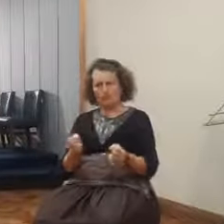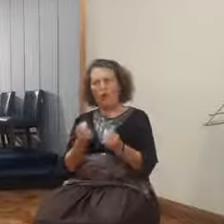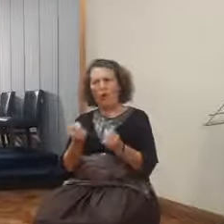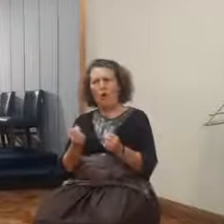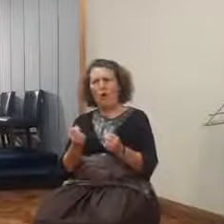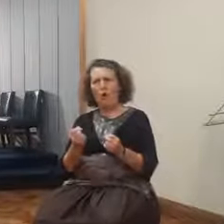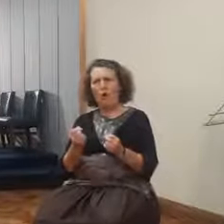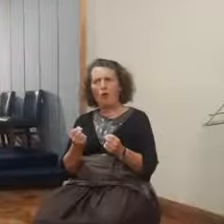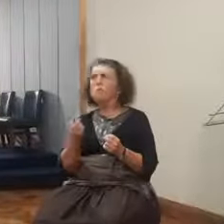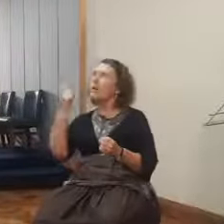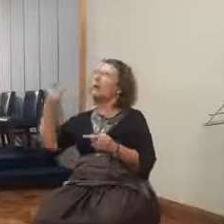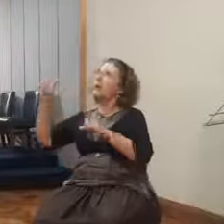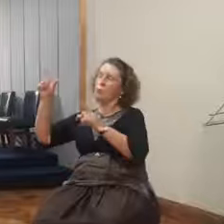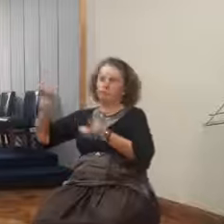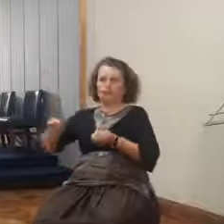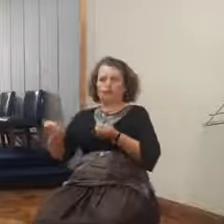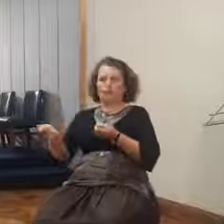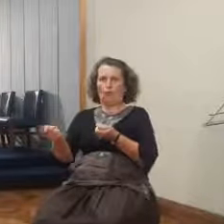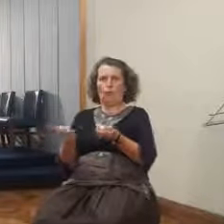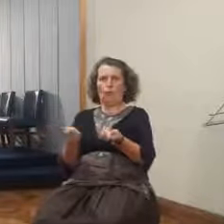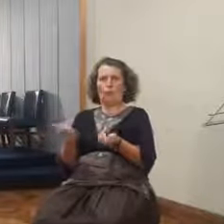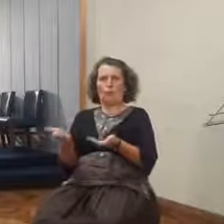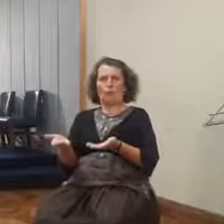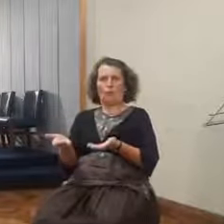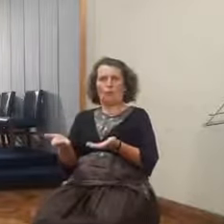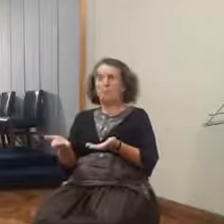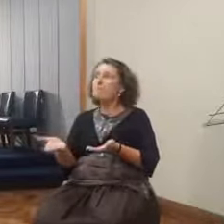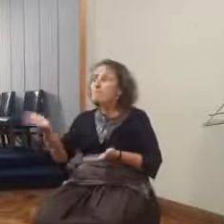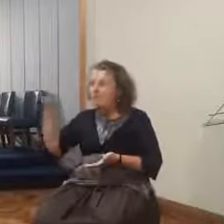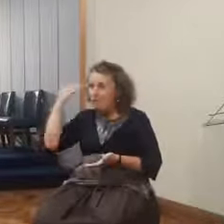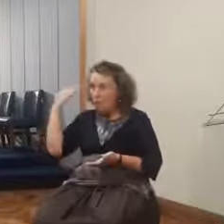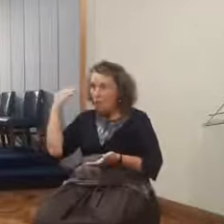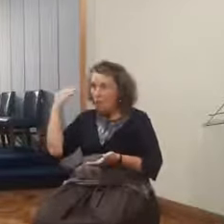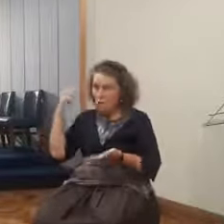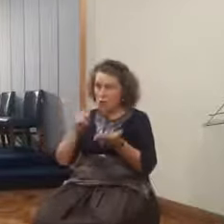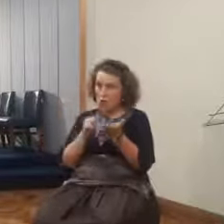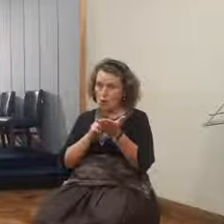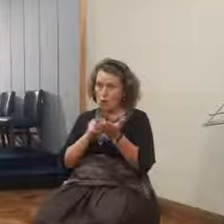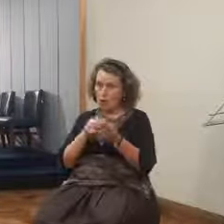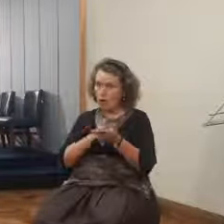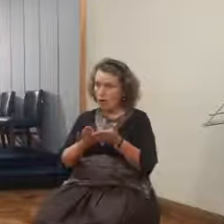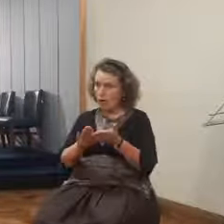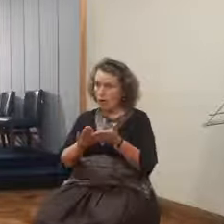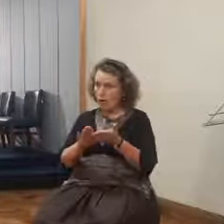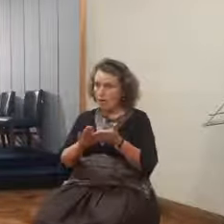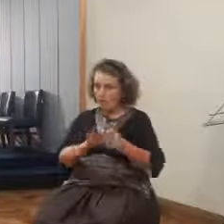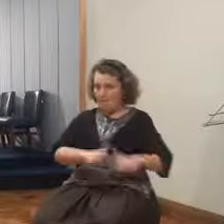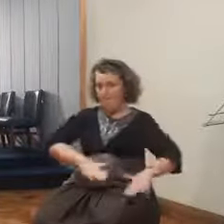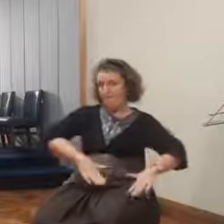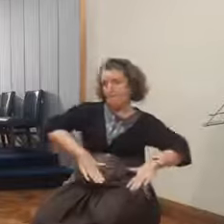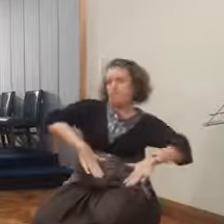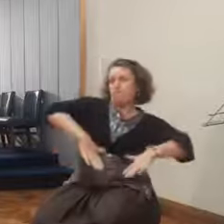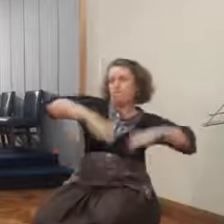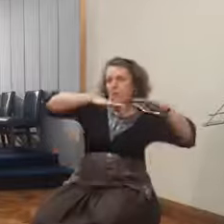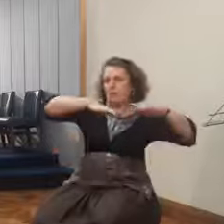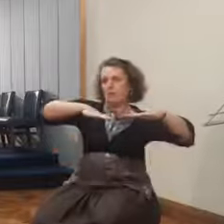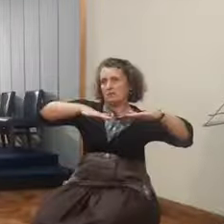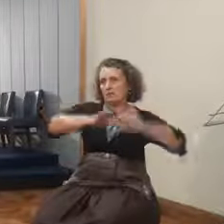this earth. They once inundated the whole world with the flood of Noah. We know there's enough water out there to destroy